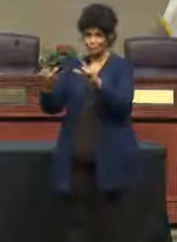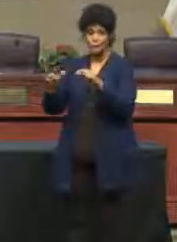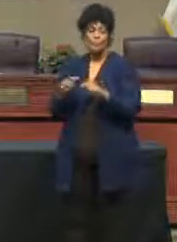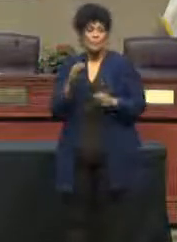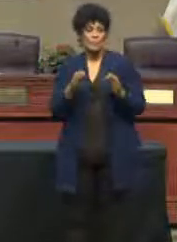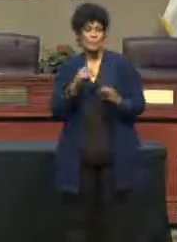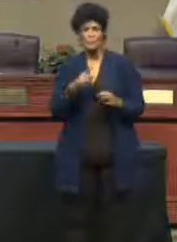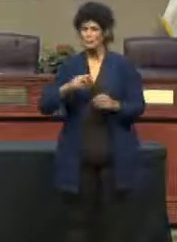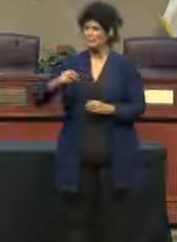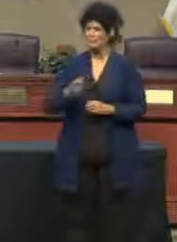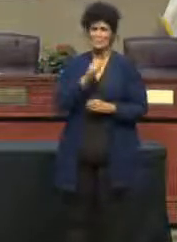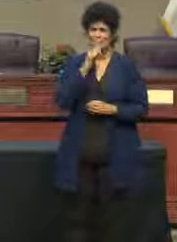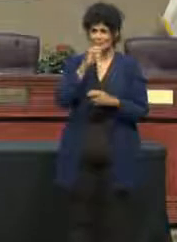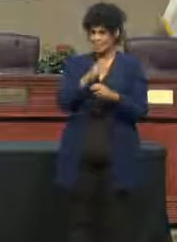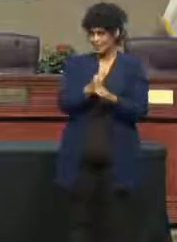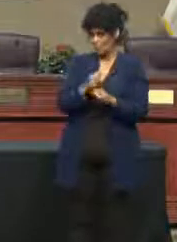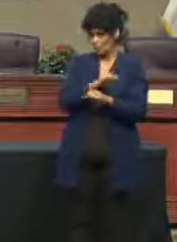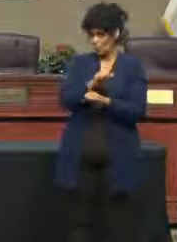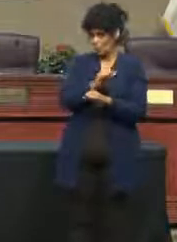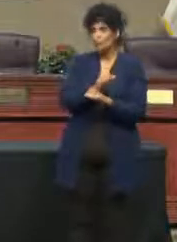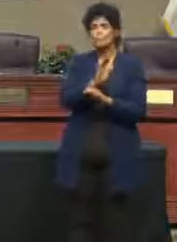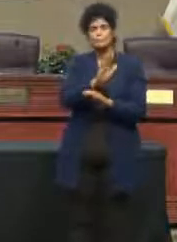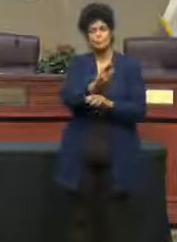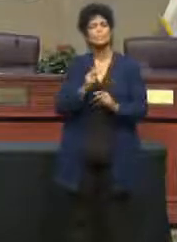we ask that you visit our website at